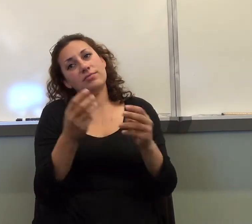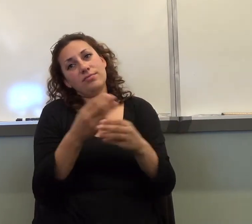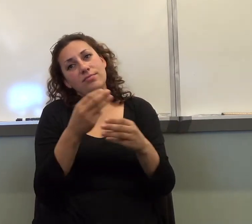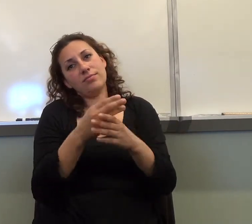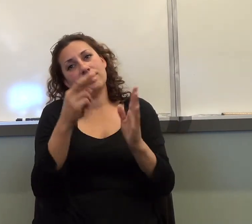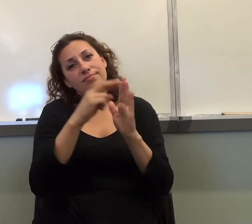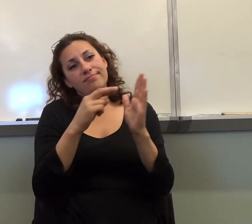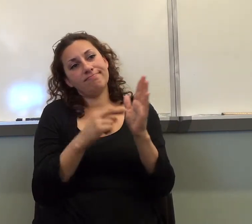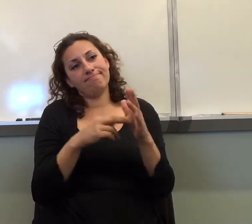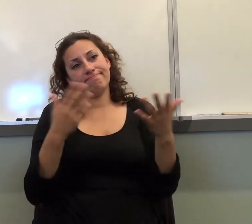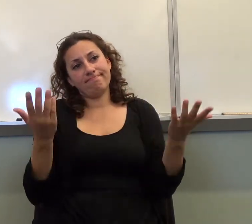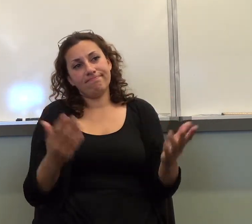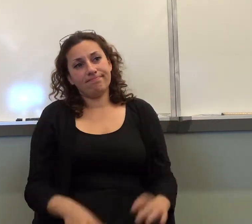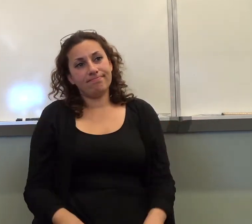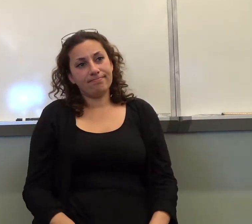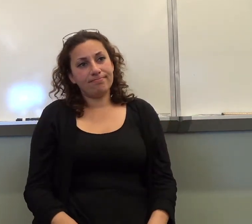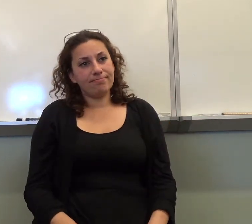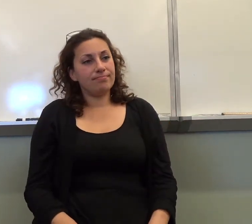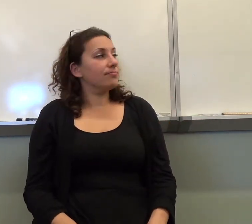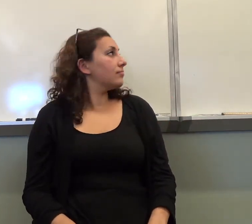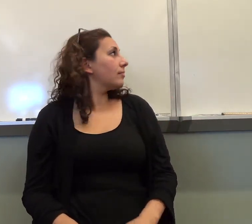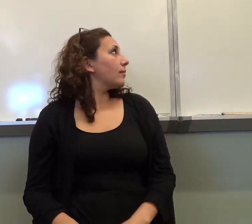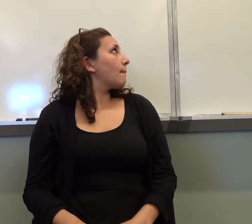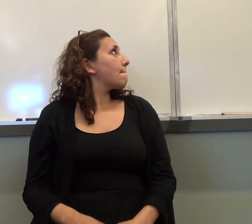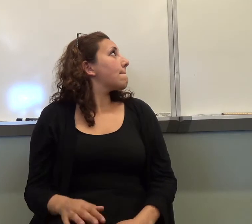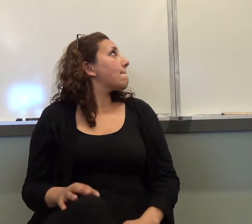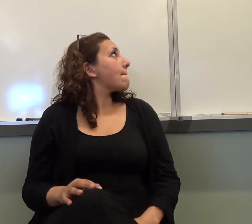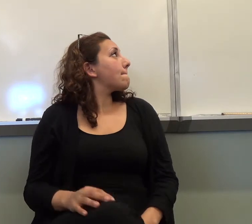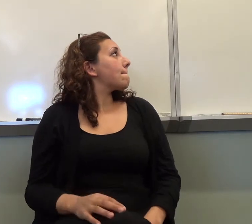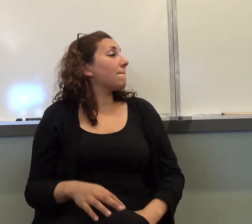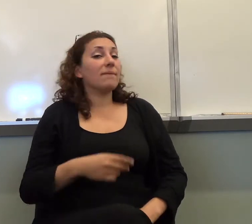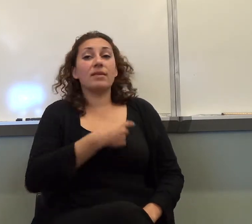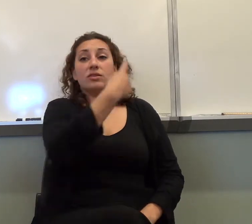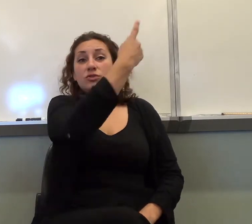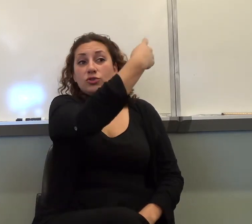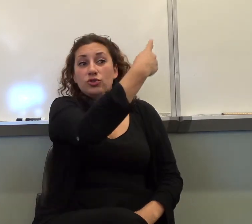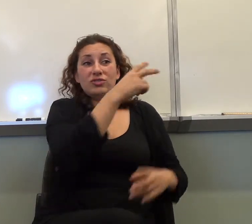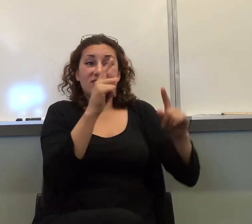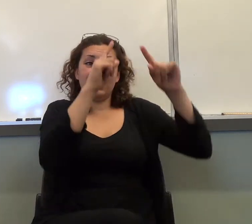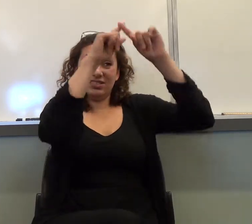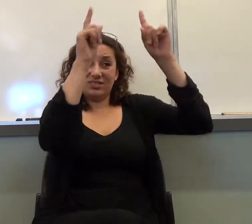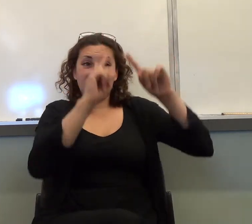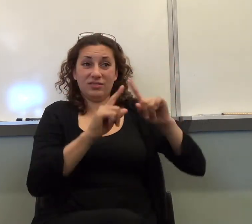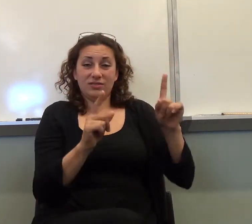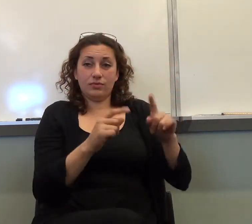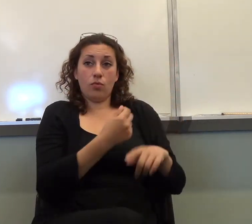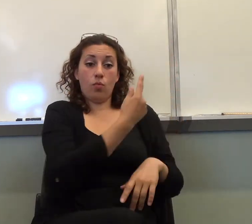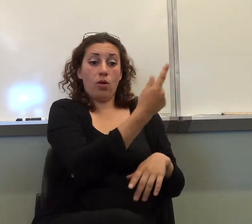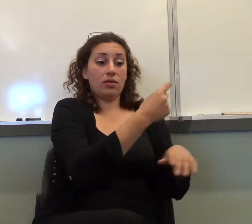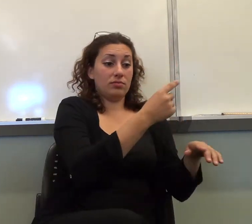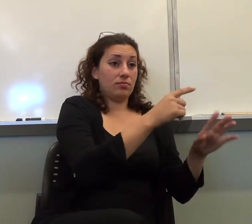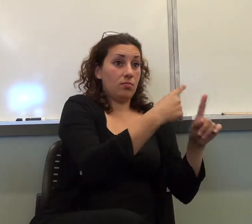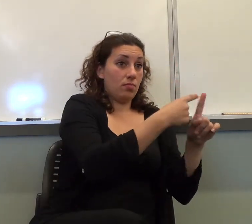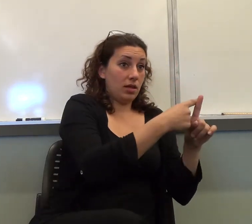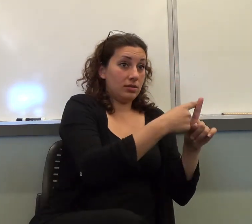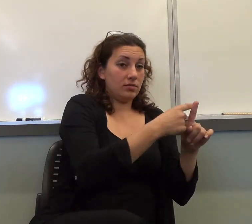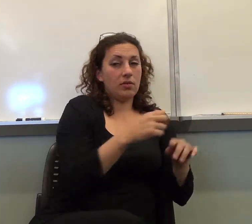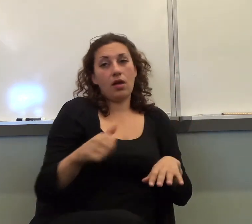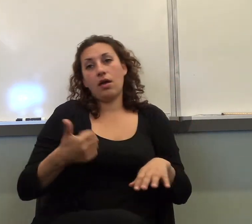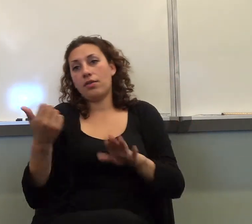is. So these two things are quite different from each other. One's 81, one's -81. We